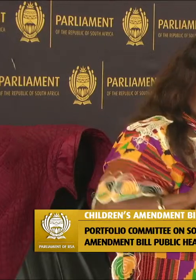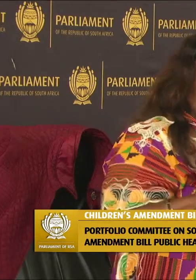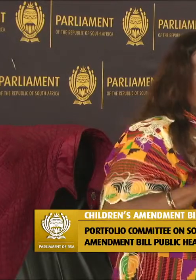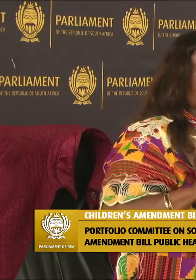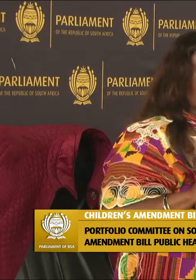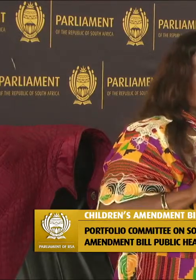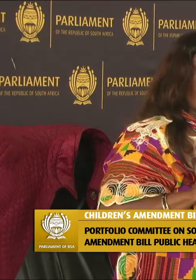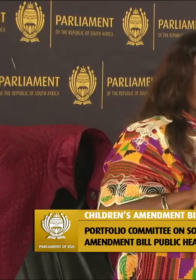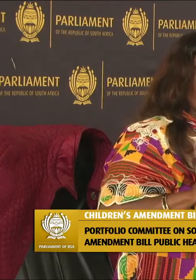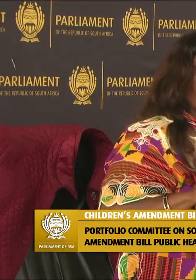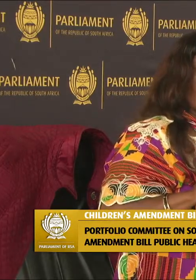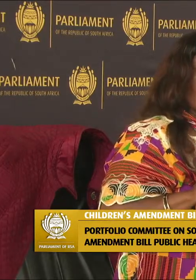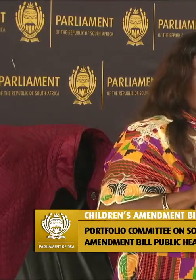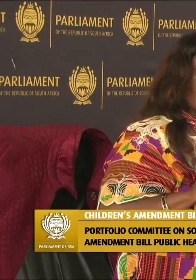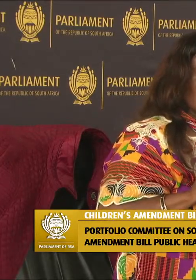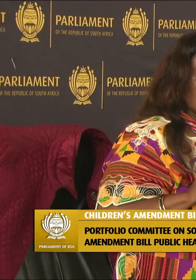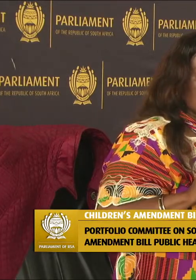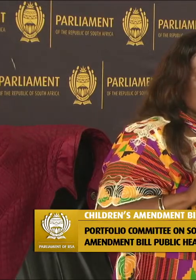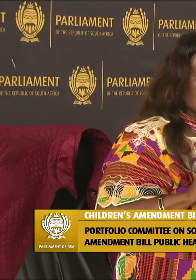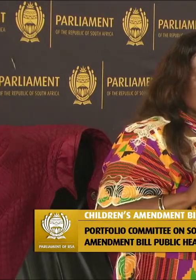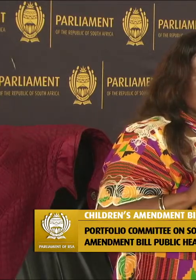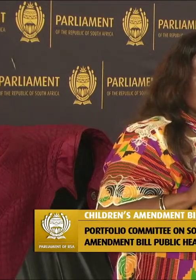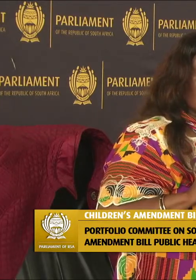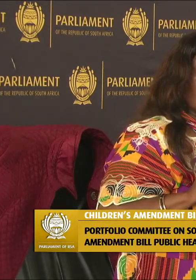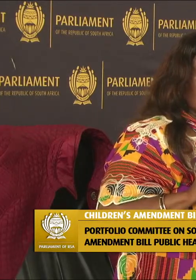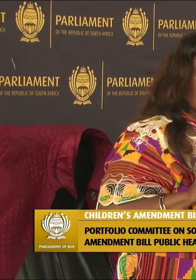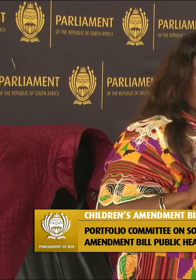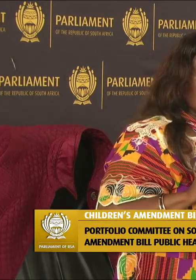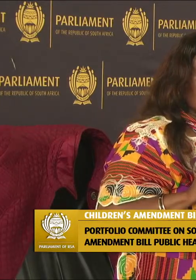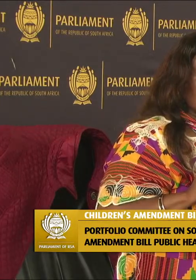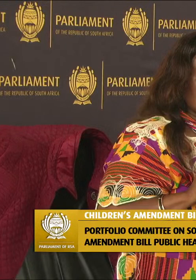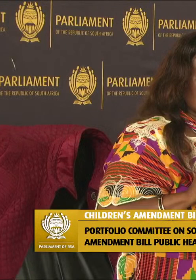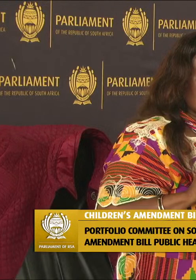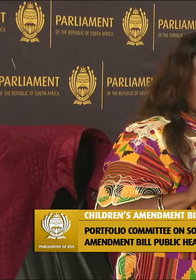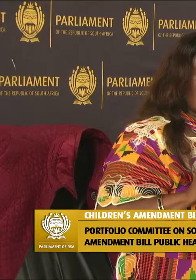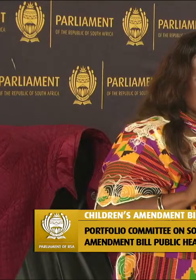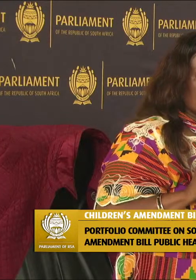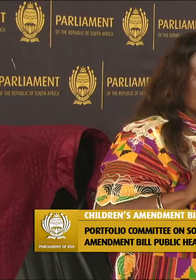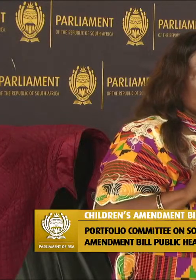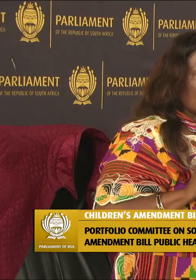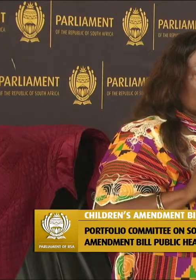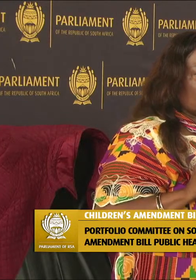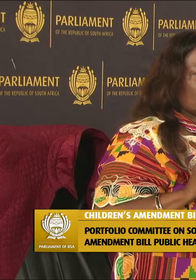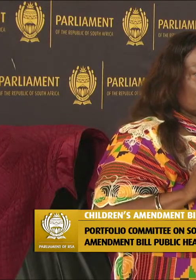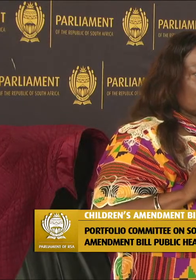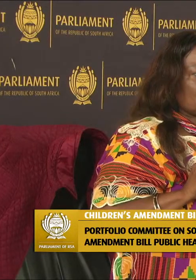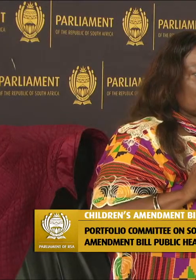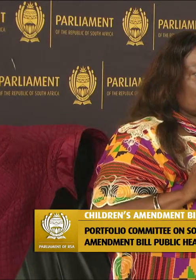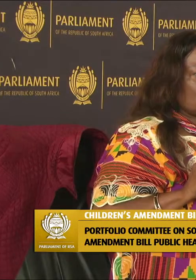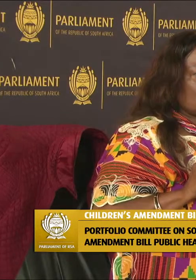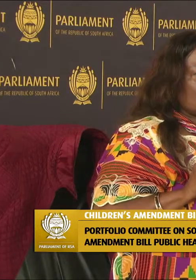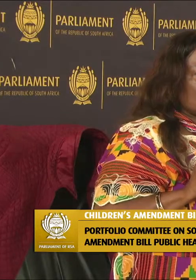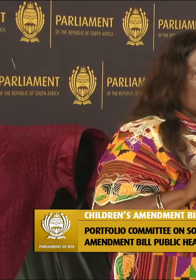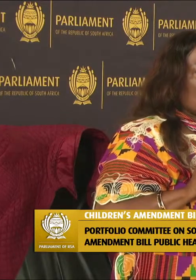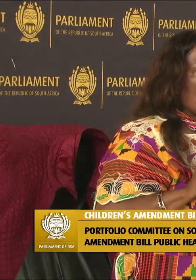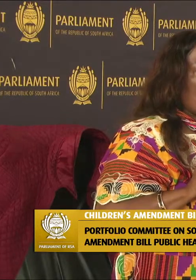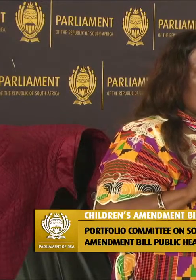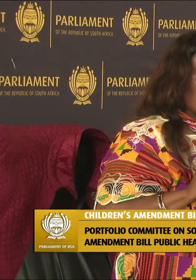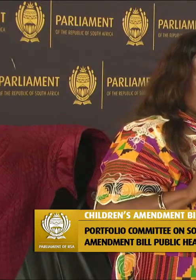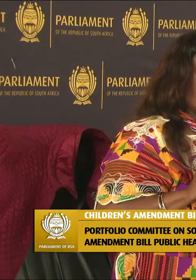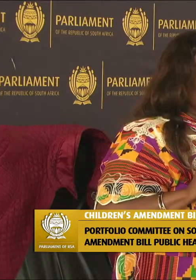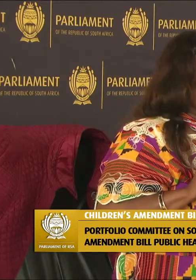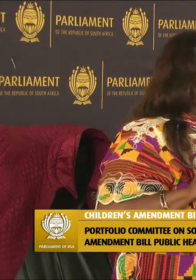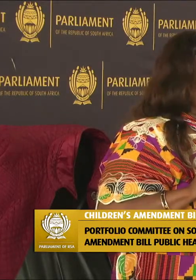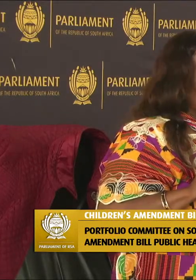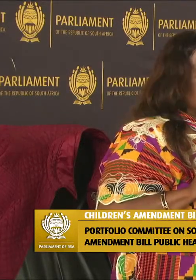We townships zethu. We have to be careful of those my friend, who is from another mother in our townships.